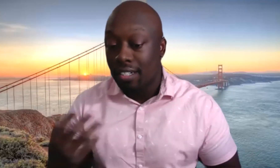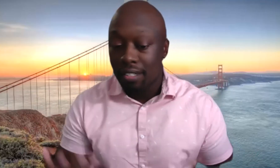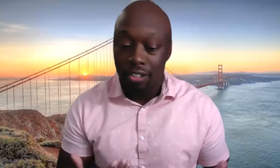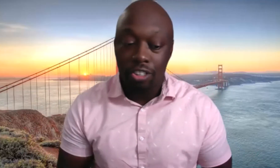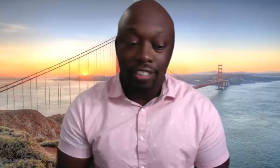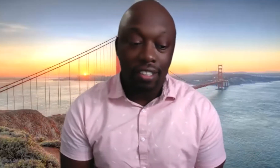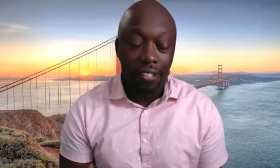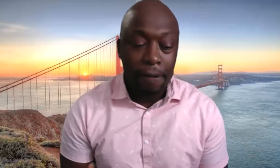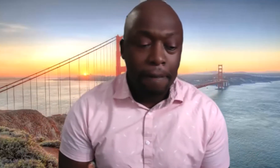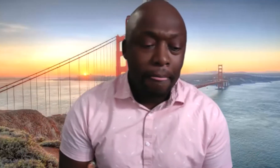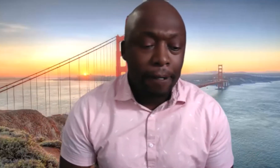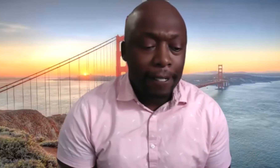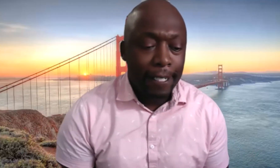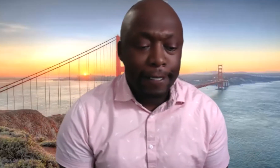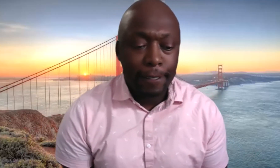and nurturing.